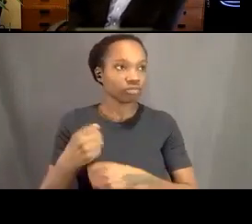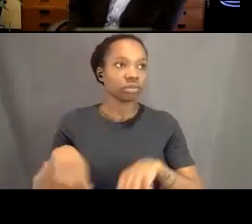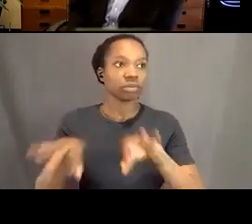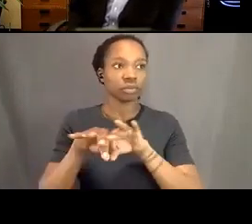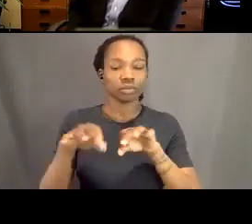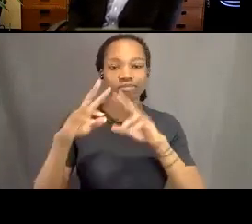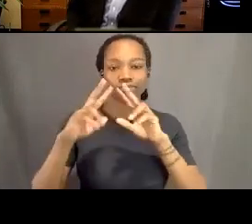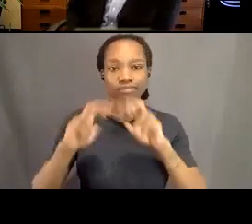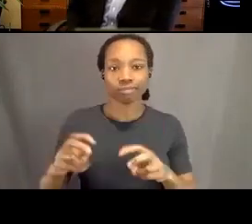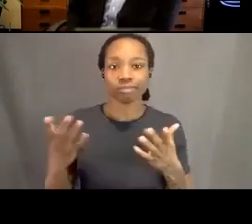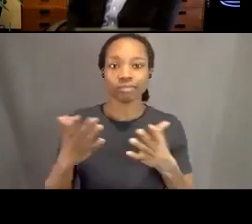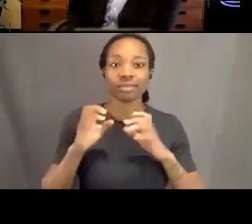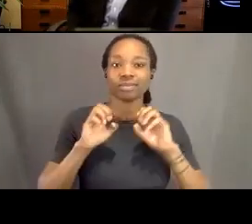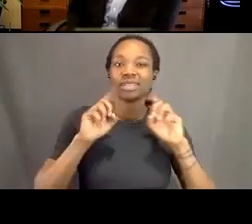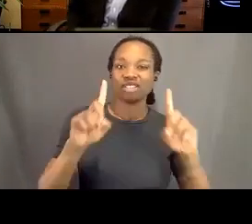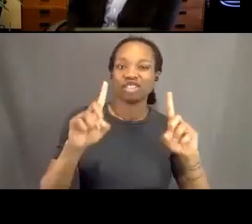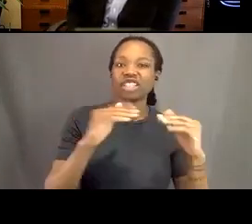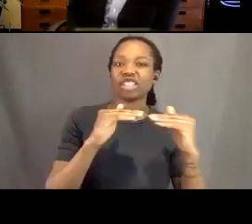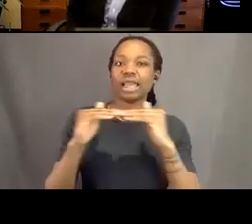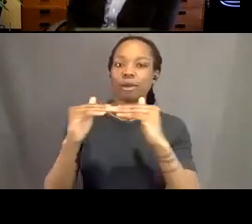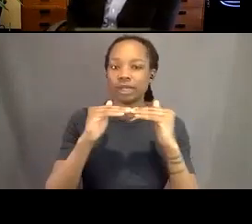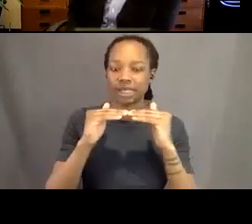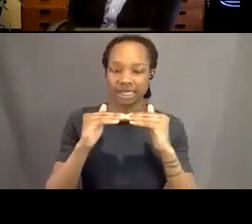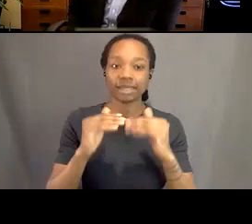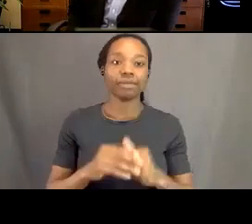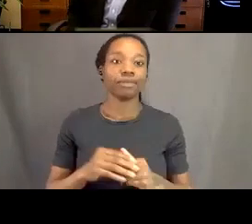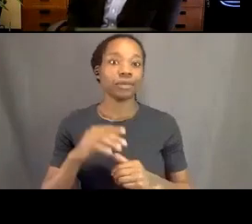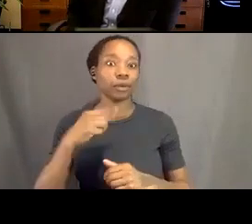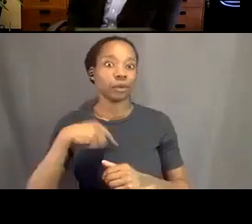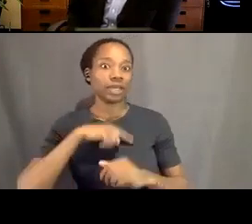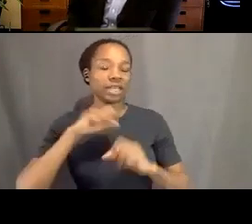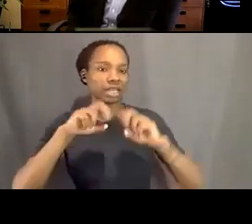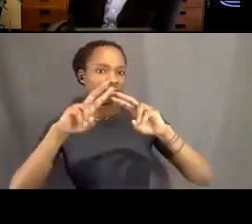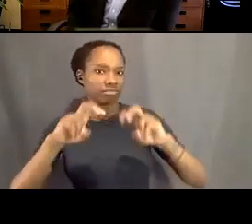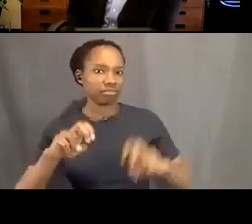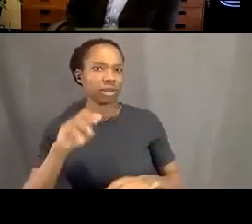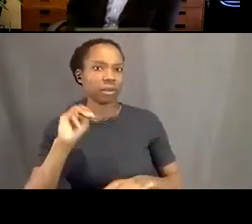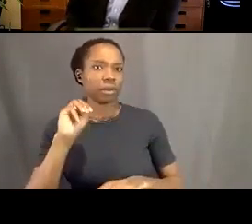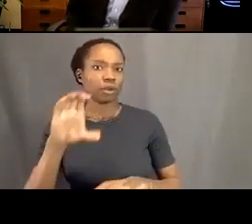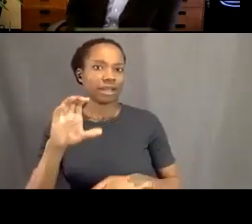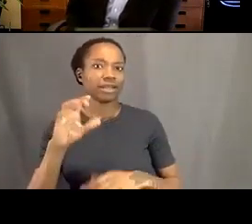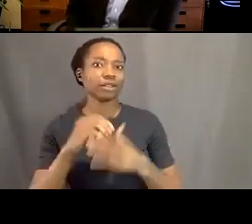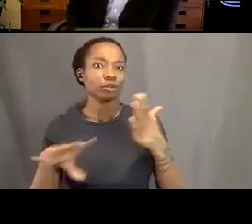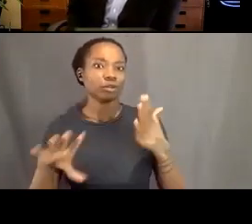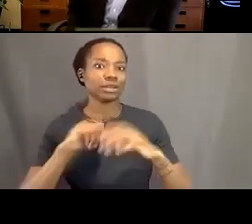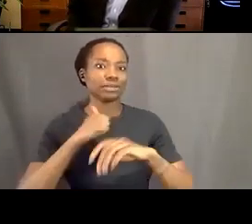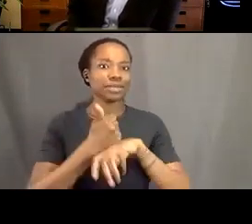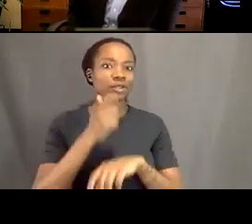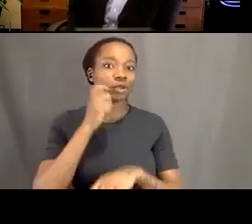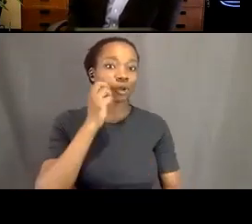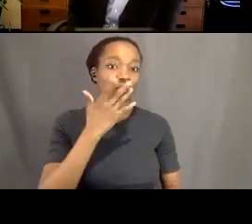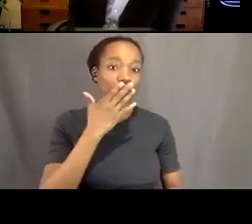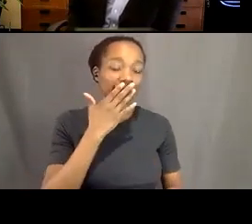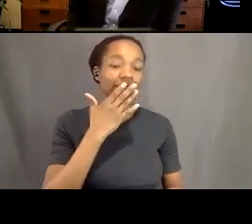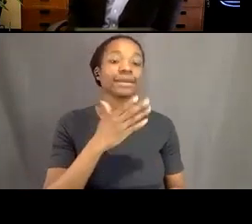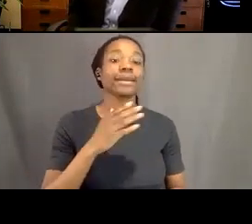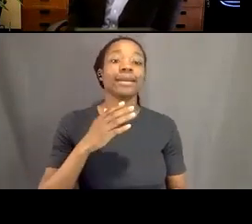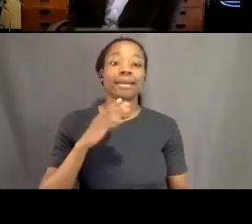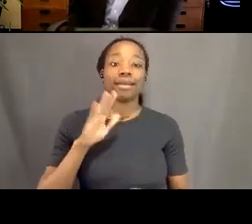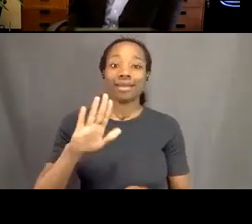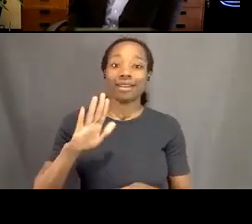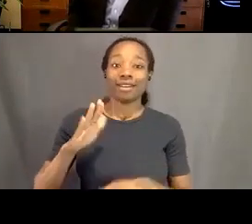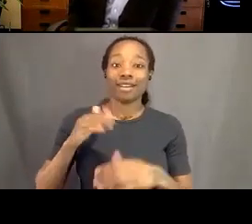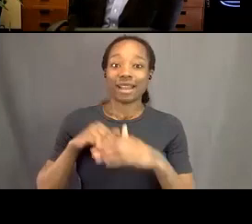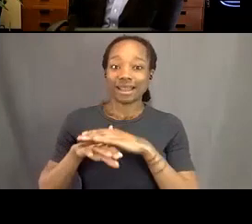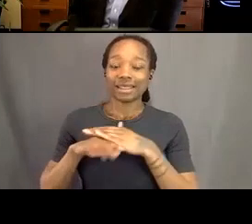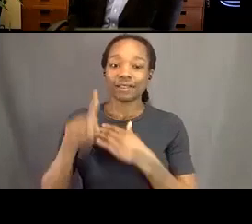students broken down by race and their access to in-person learning in some